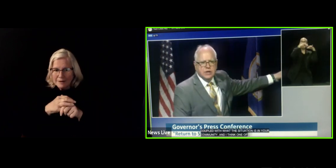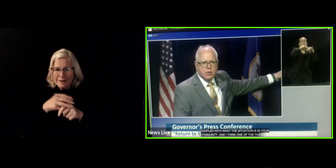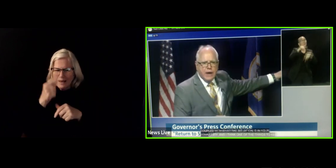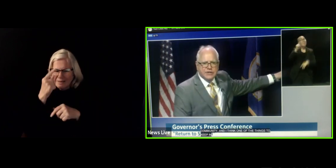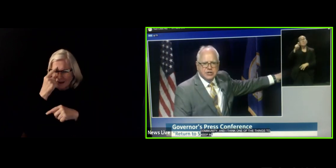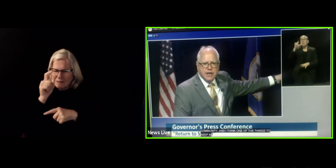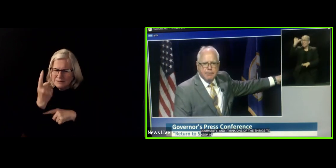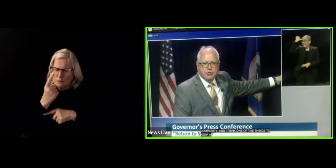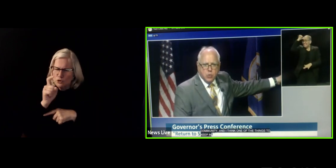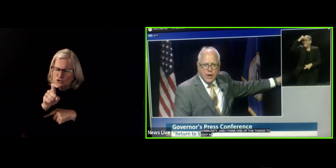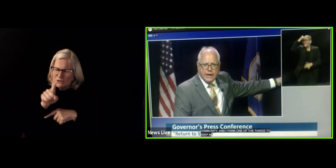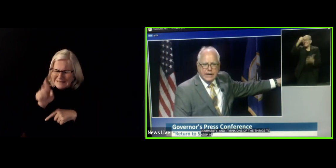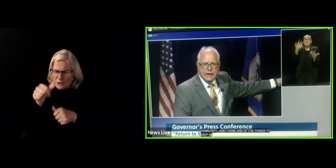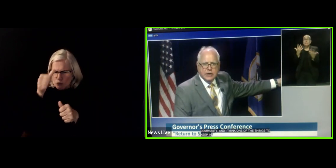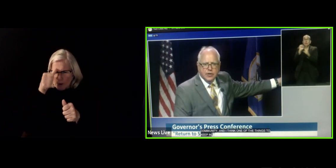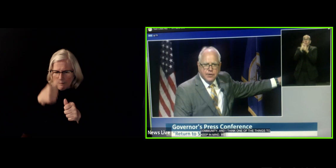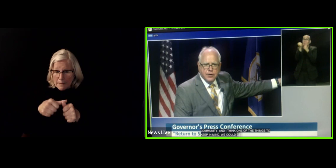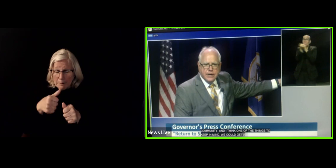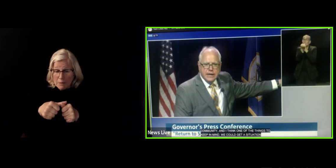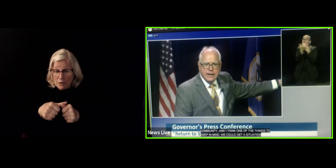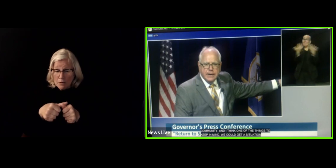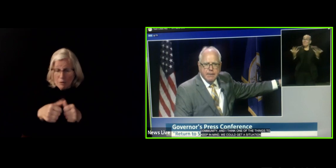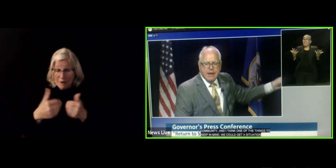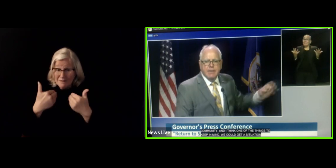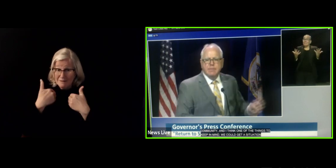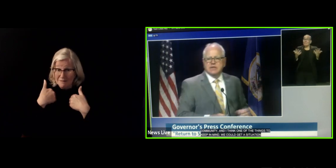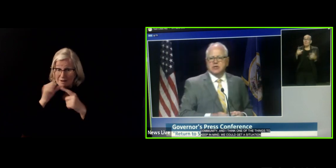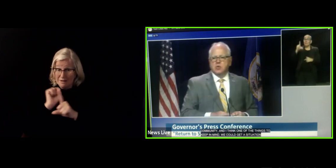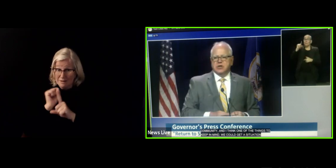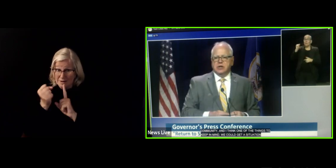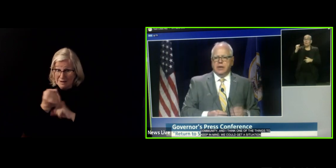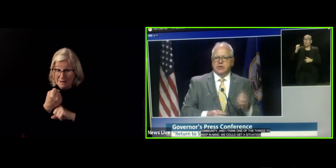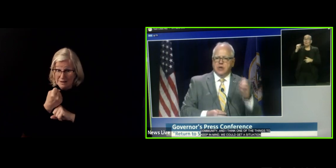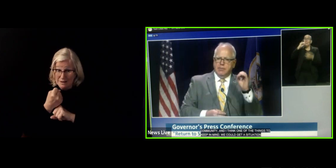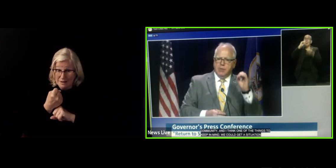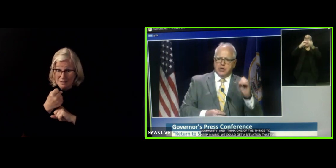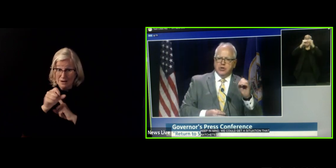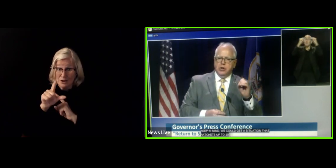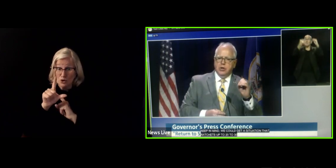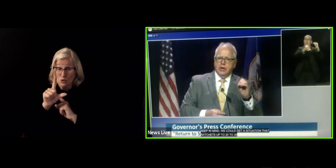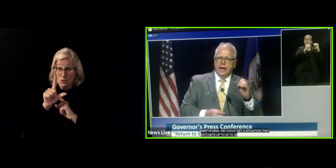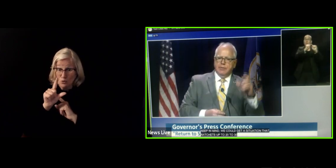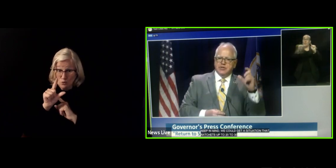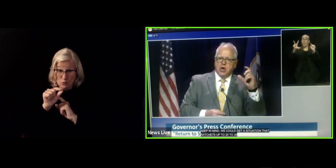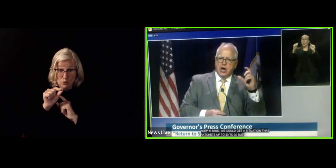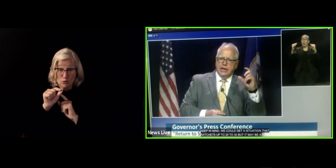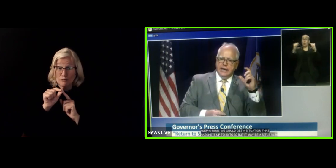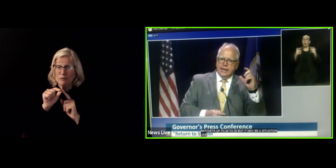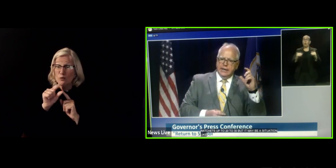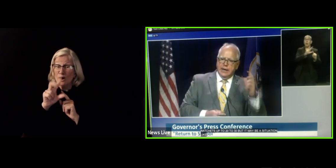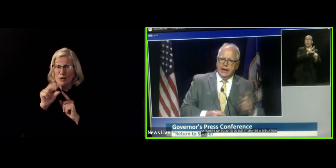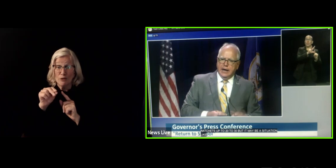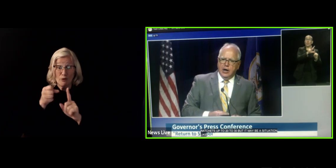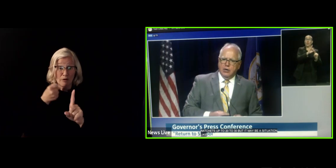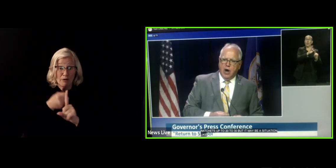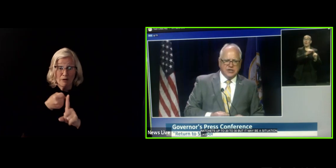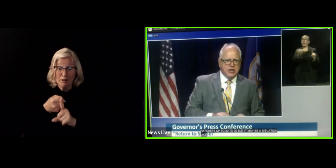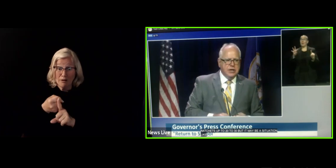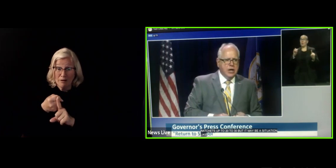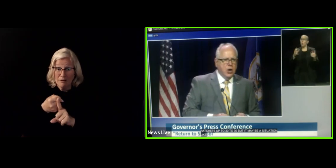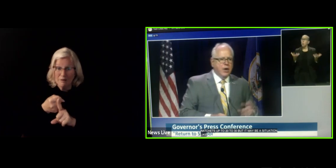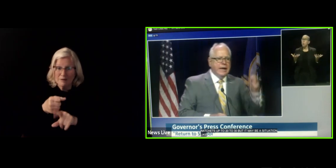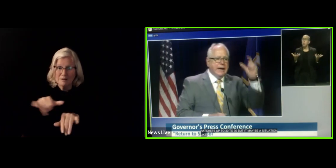that ratchets up to 20 to 30, but it may be a situation like we saw in Marshall and we saw in